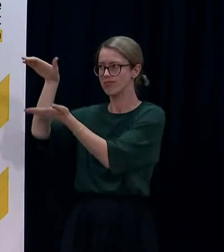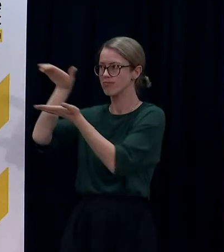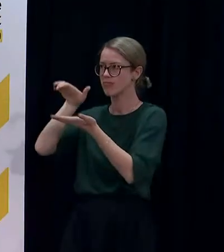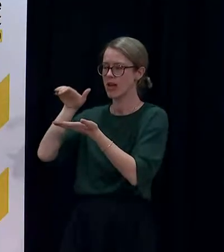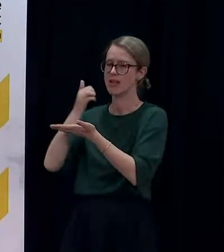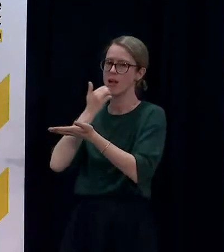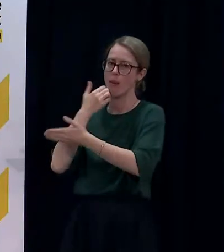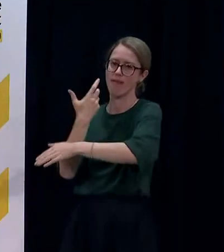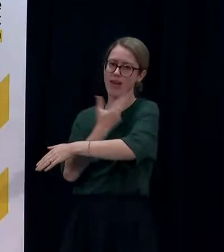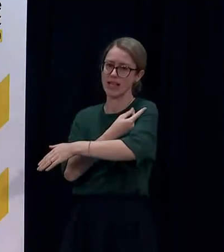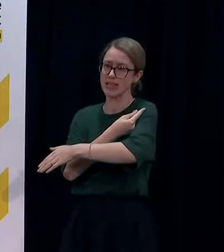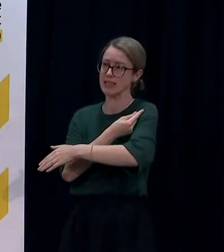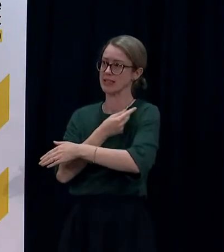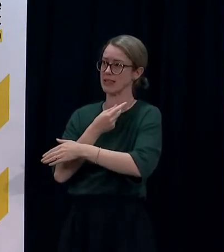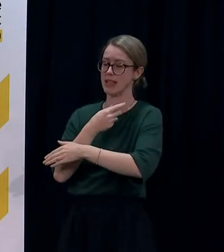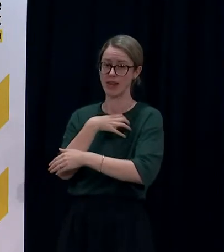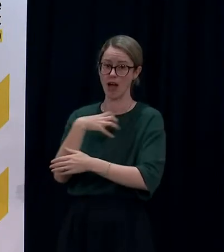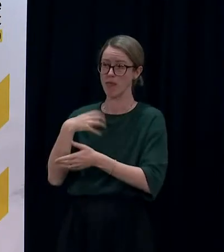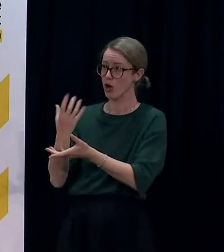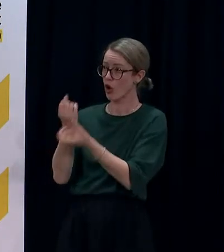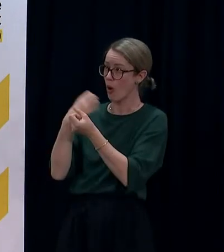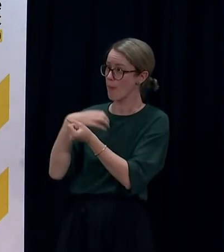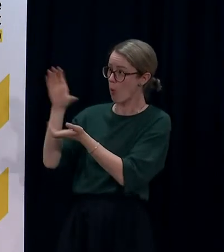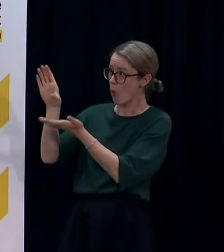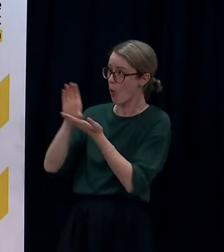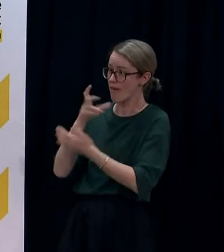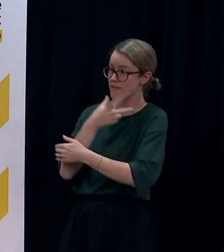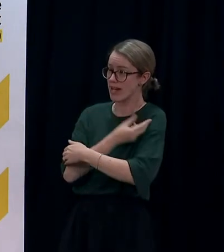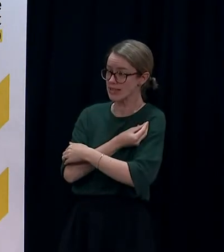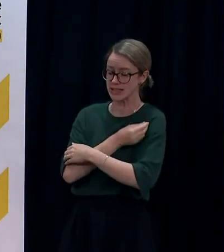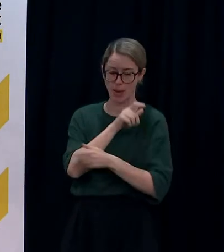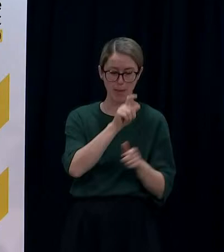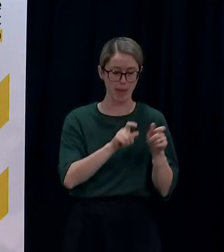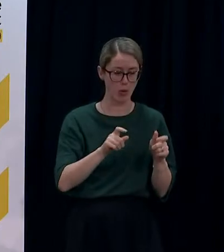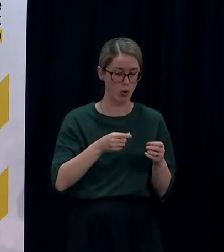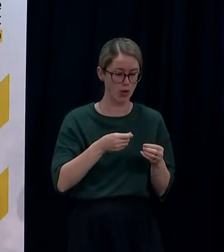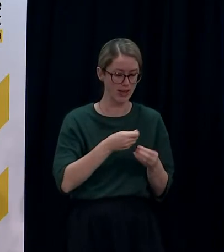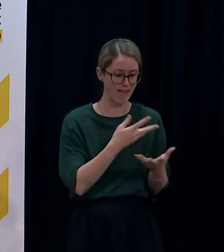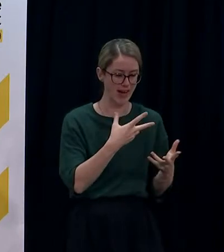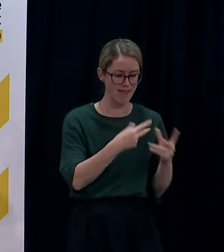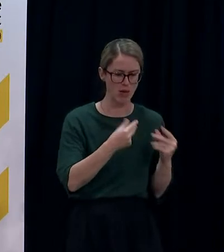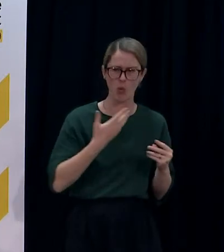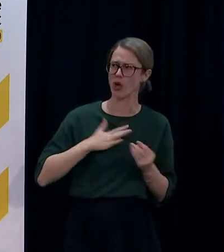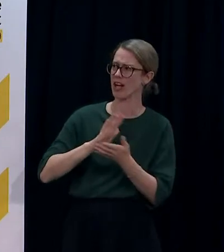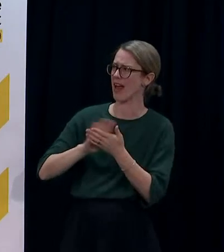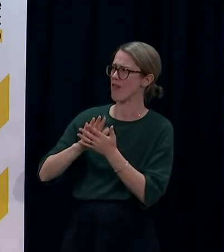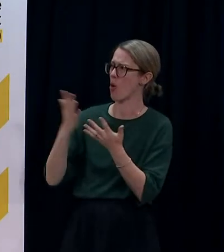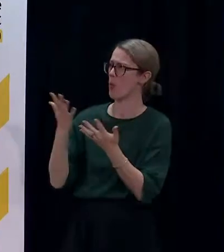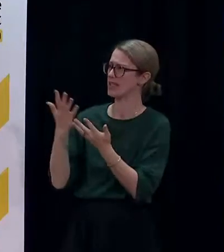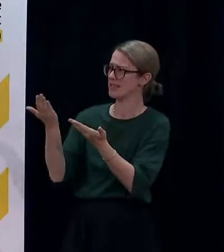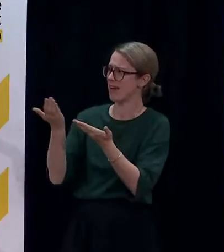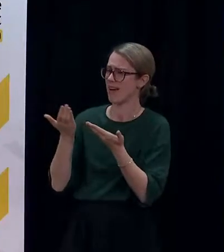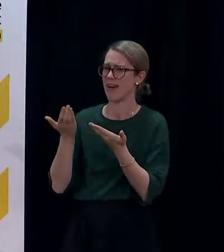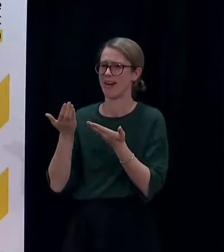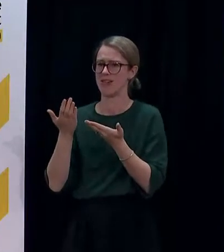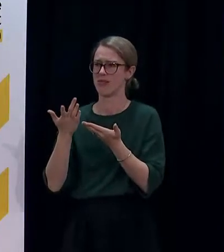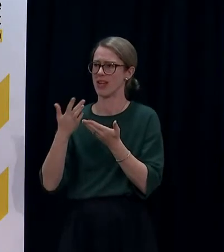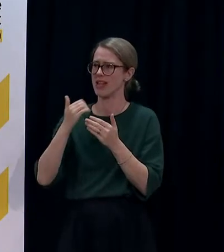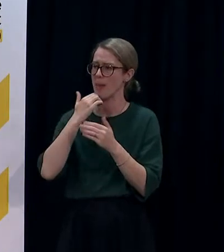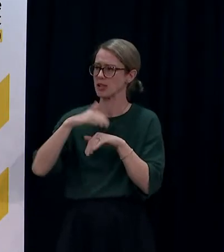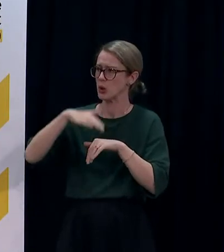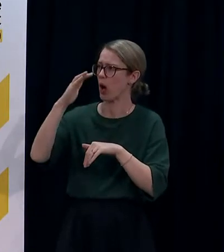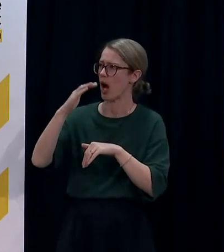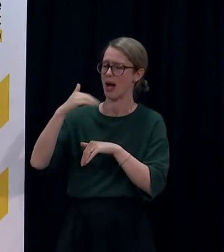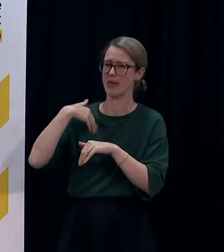keep up with demand. Has the government secured any more? Those administering vaccines want more clarity on this. So when do you have to dial back that demand, or have you